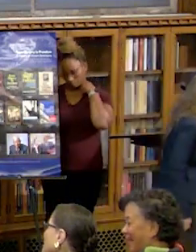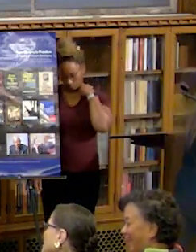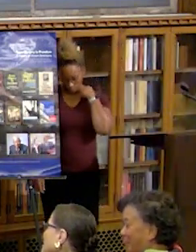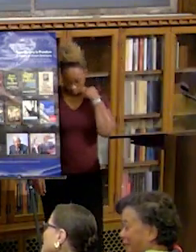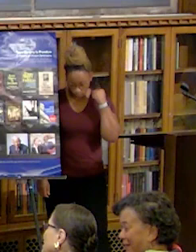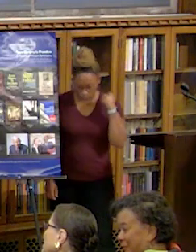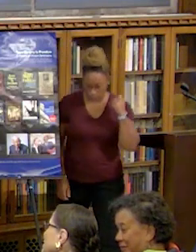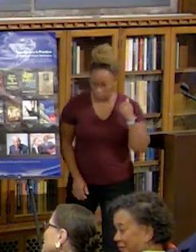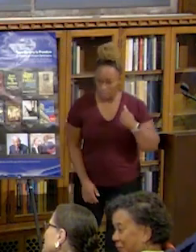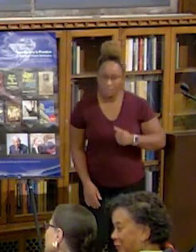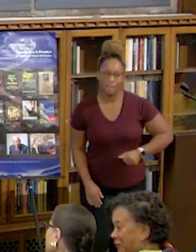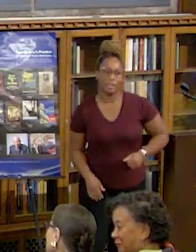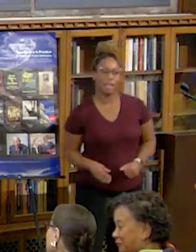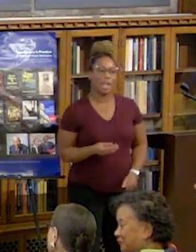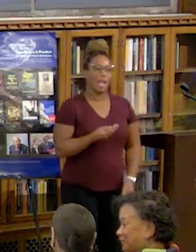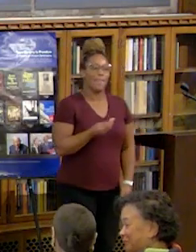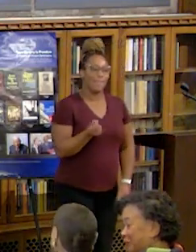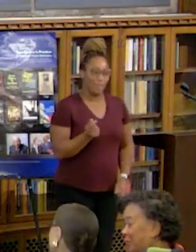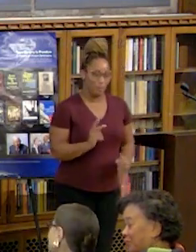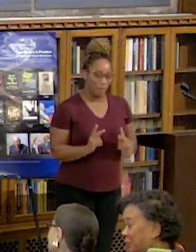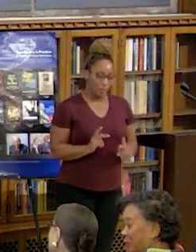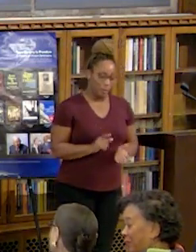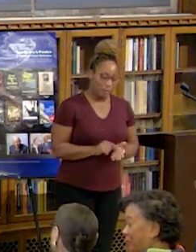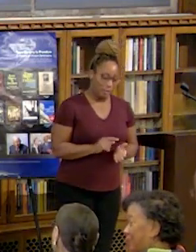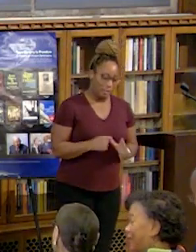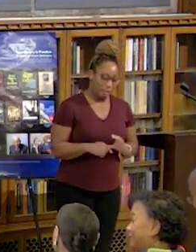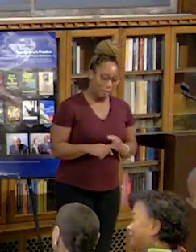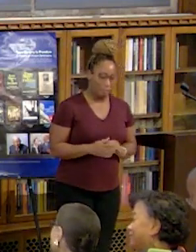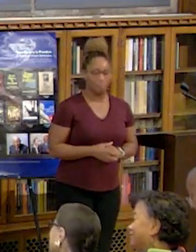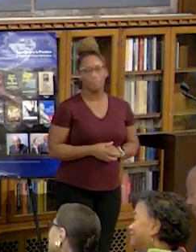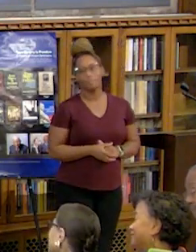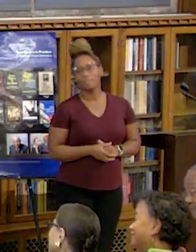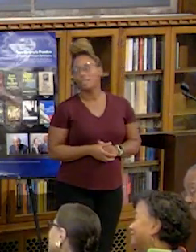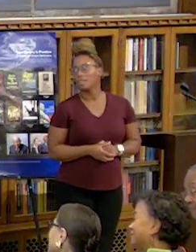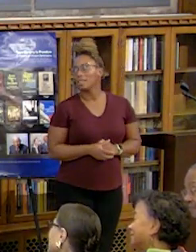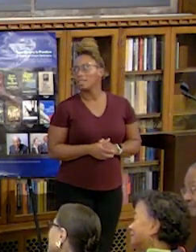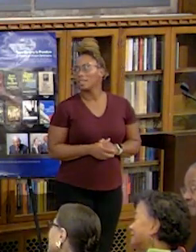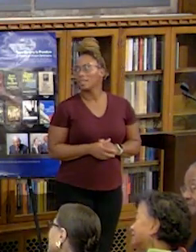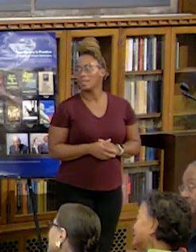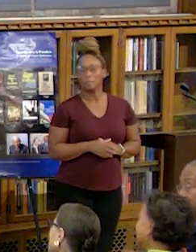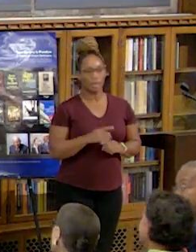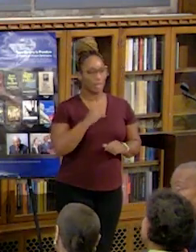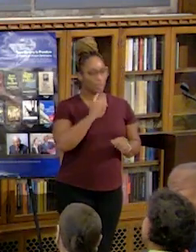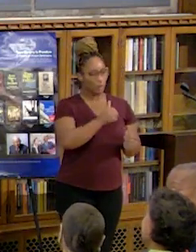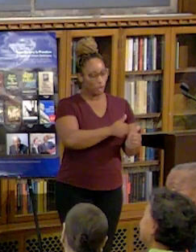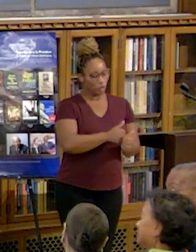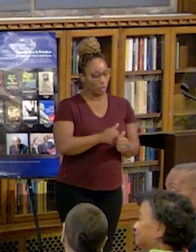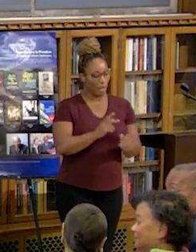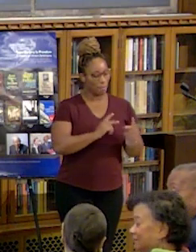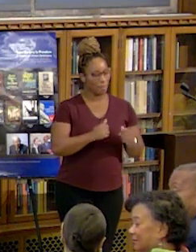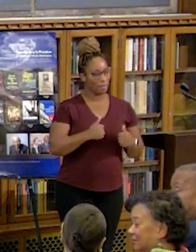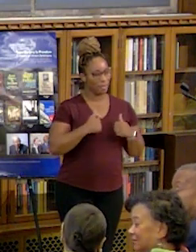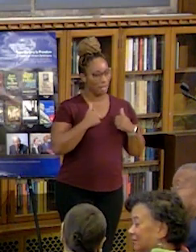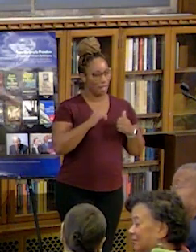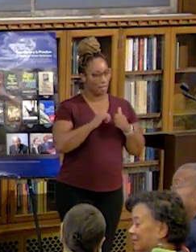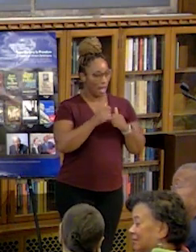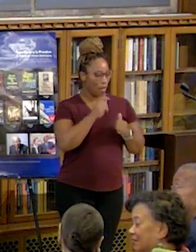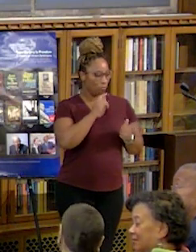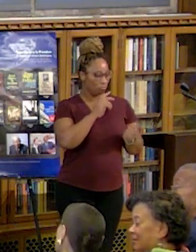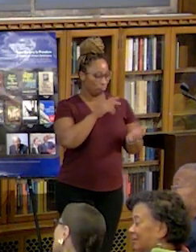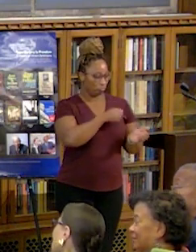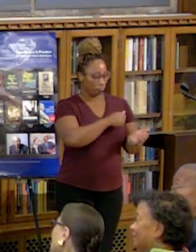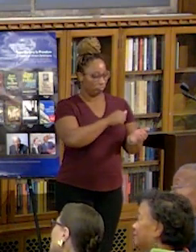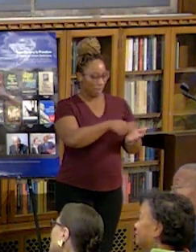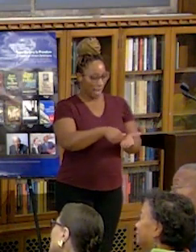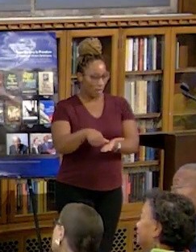emails very few but you know we could track people's lives through letters